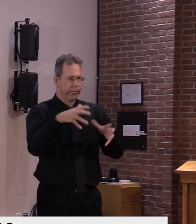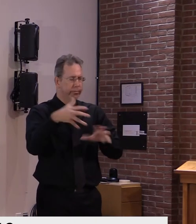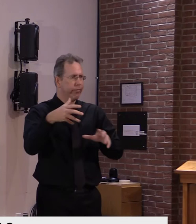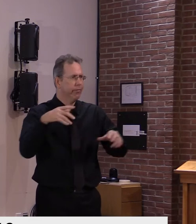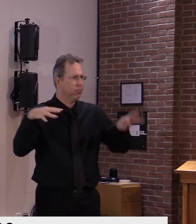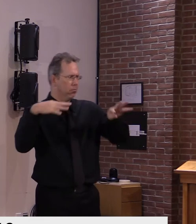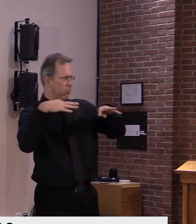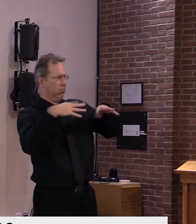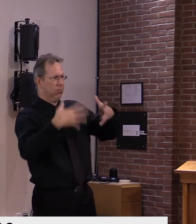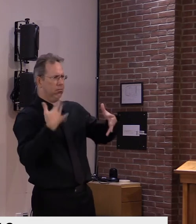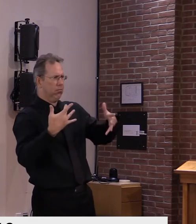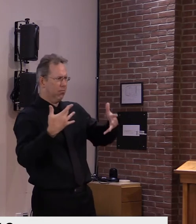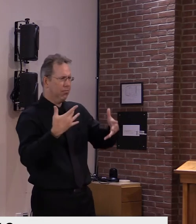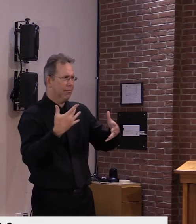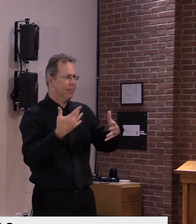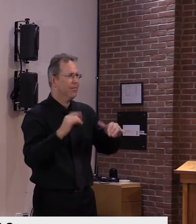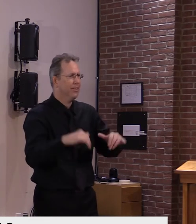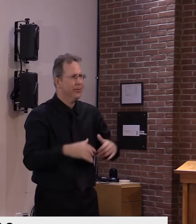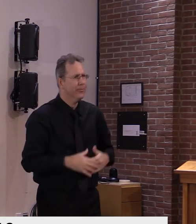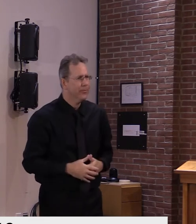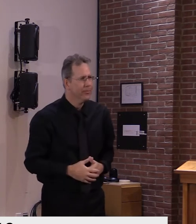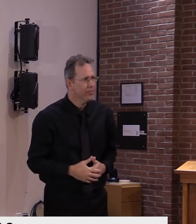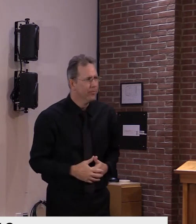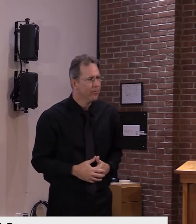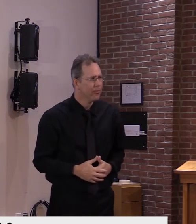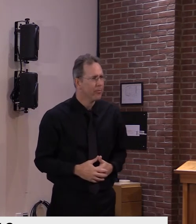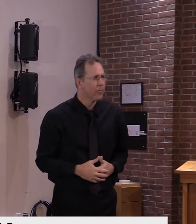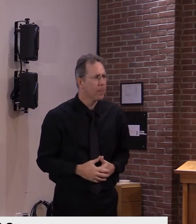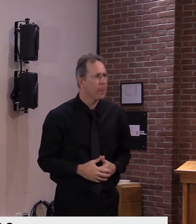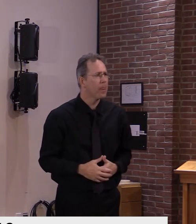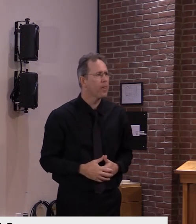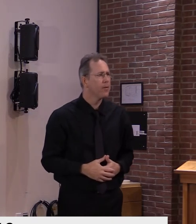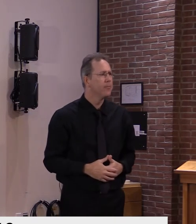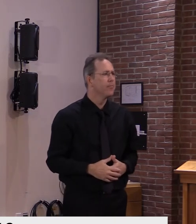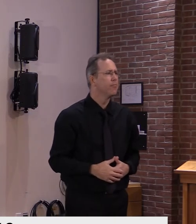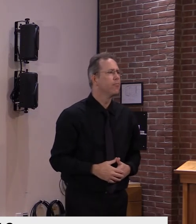Thank you. Tim, Vermont Business Magazine.